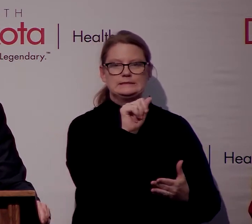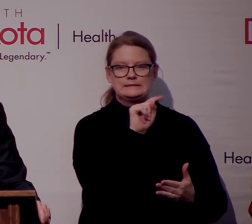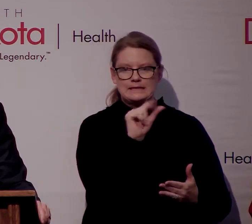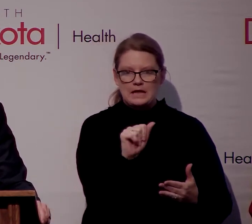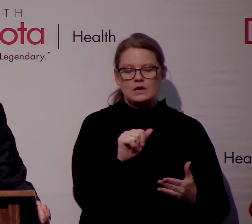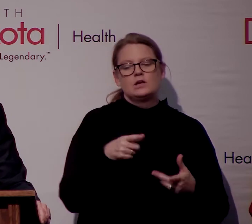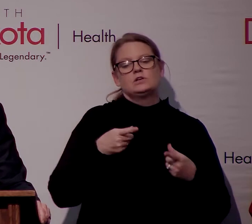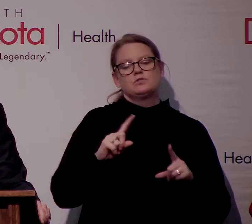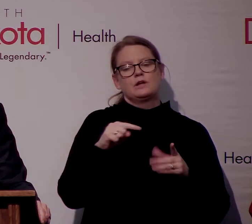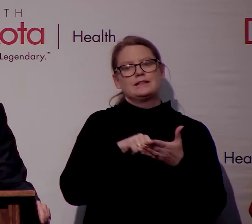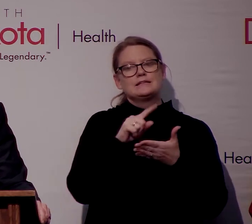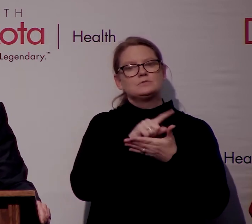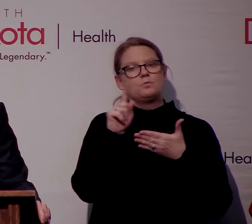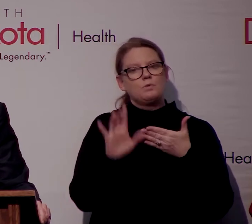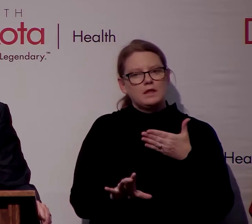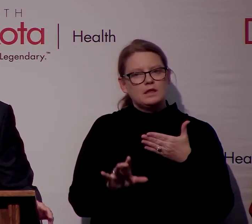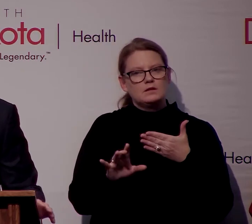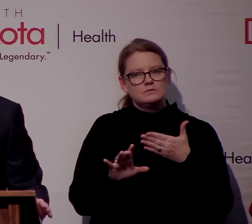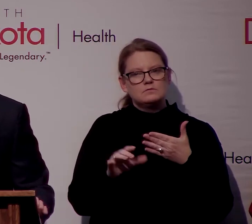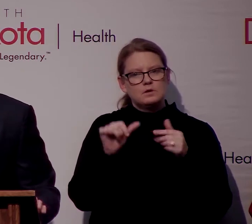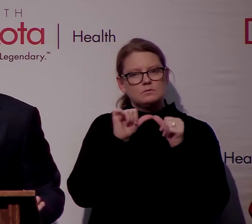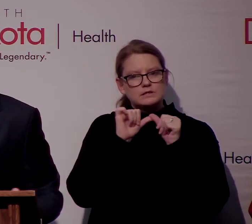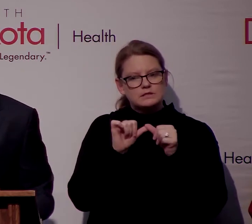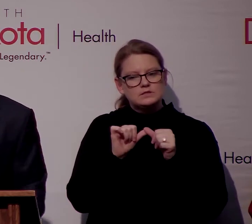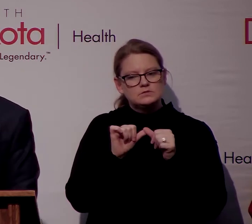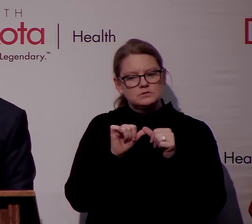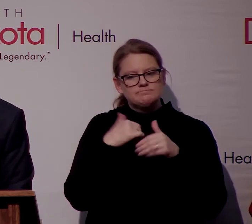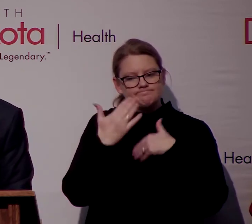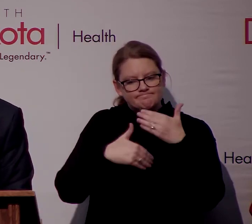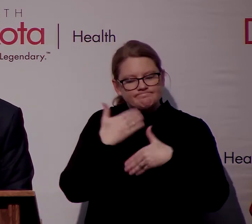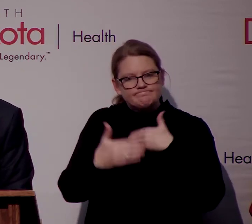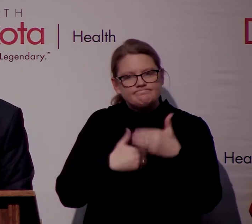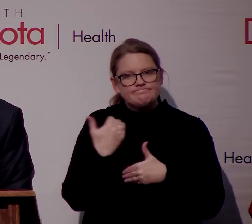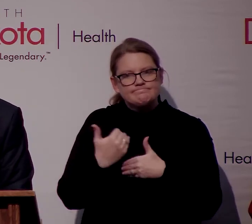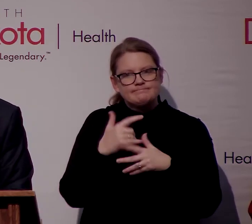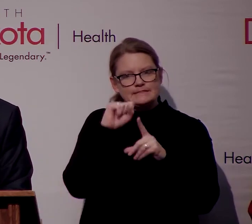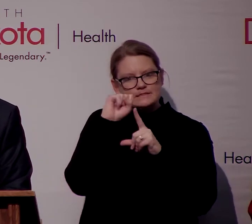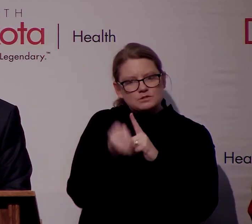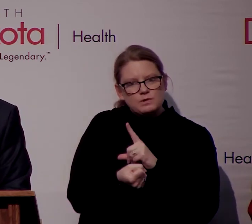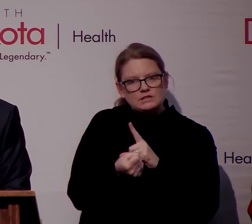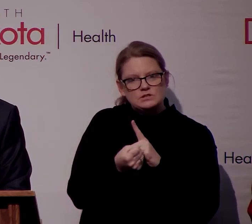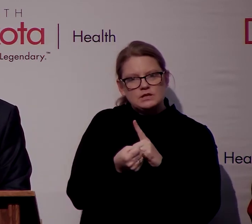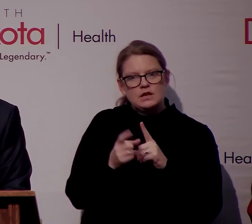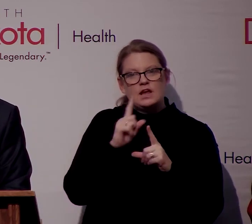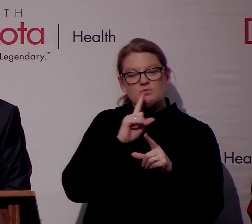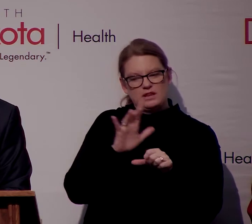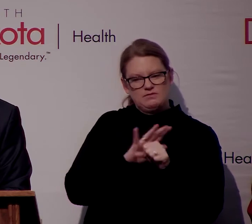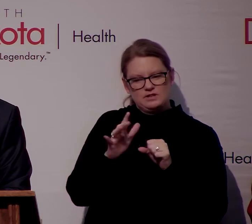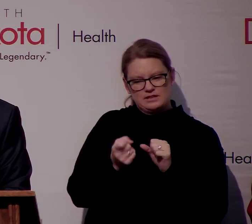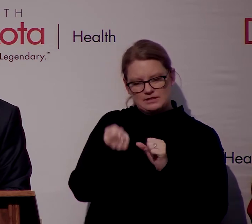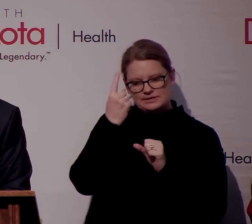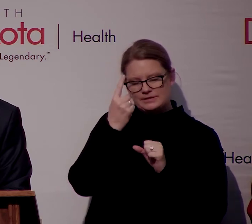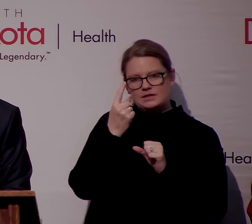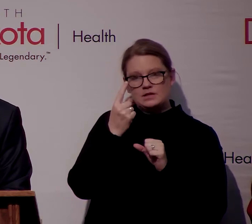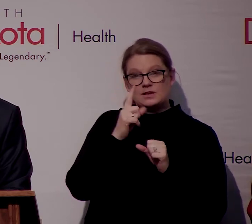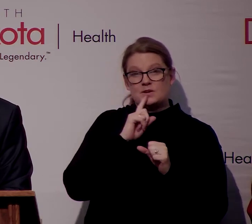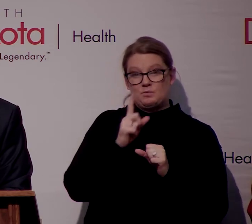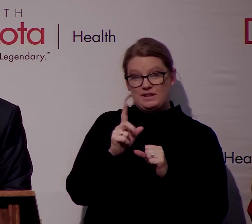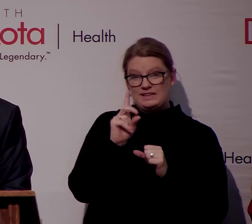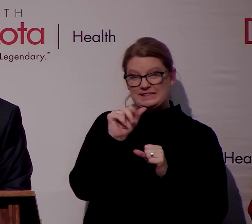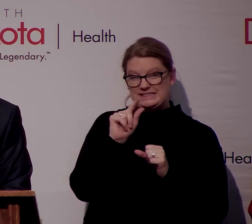we continue to work through the situation is understand that we really don't have enough data